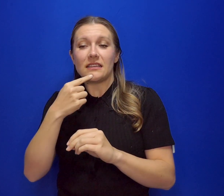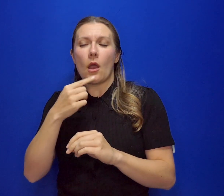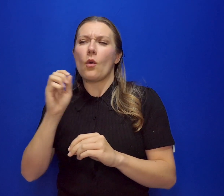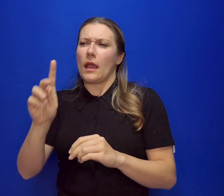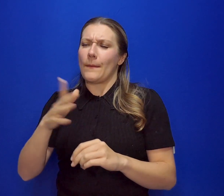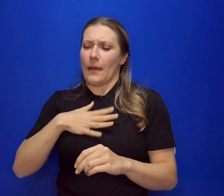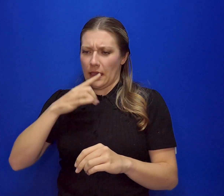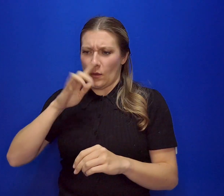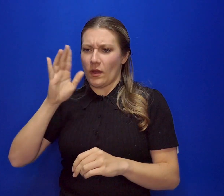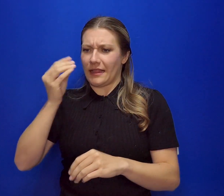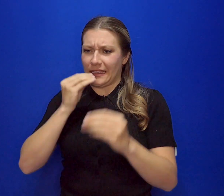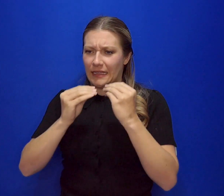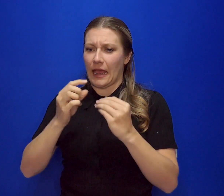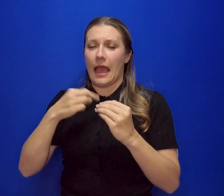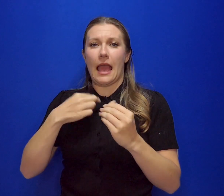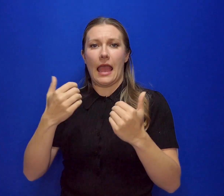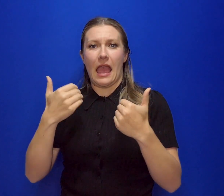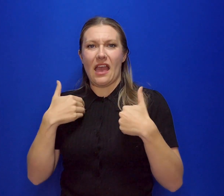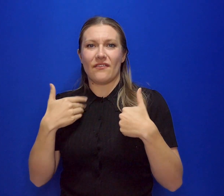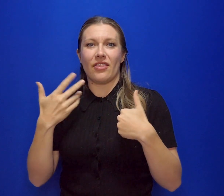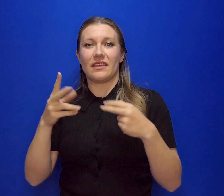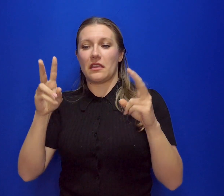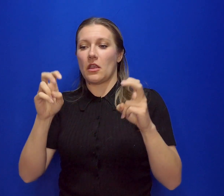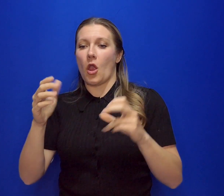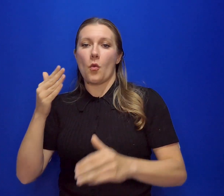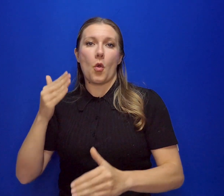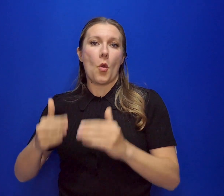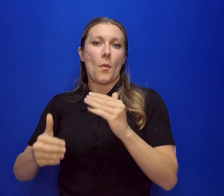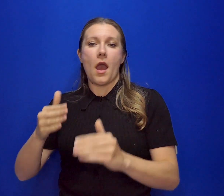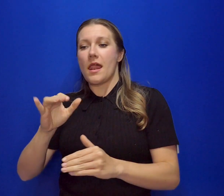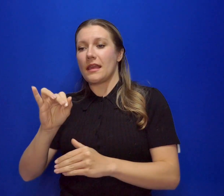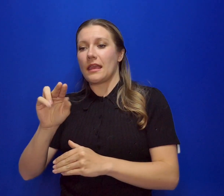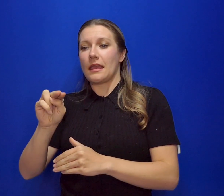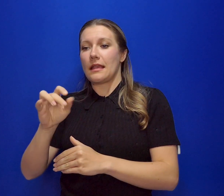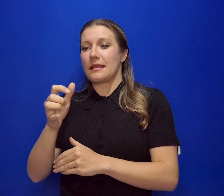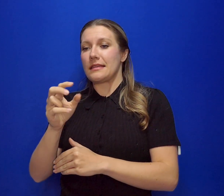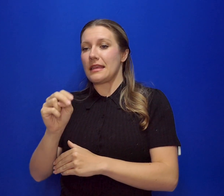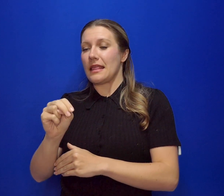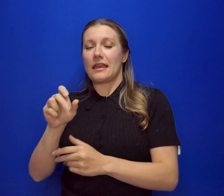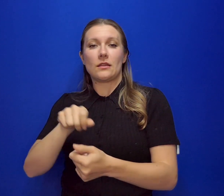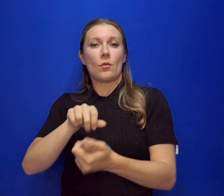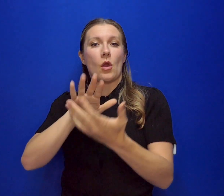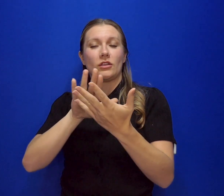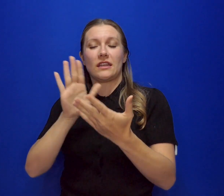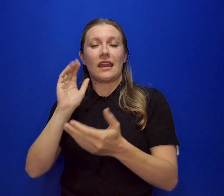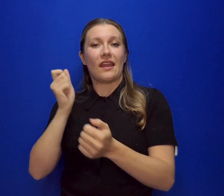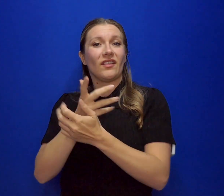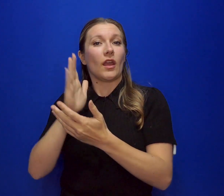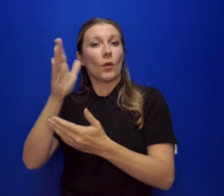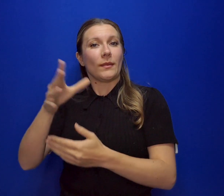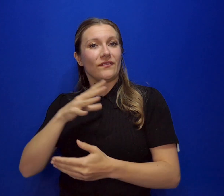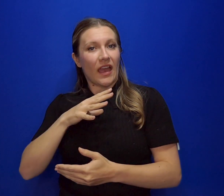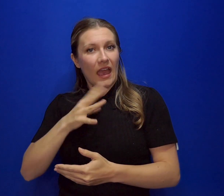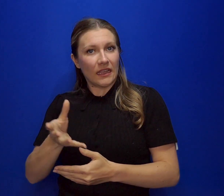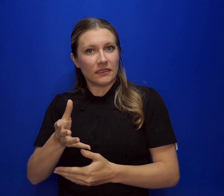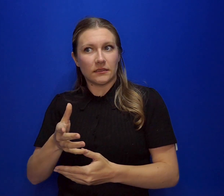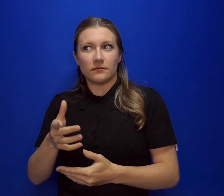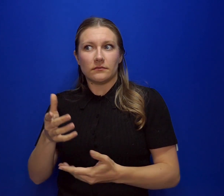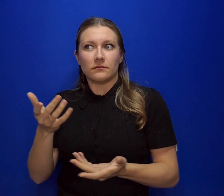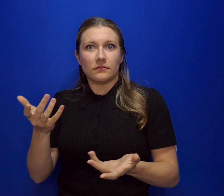kid's going to eat, and I got this robotic insulin dosing strategy, and everything is just going to be fine. And so they were told,